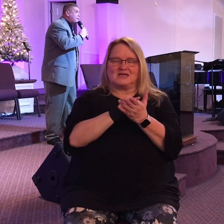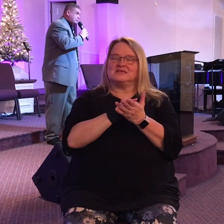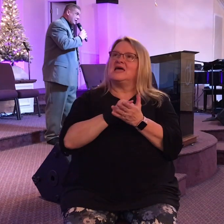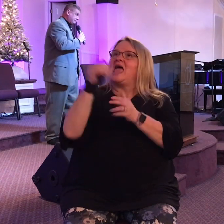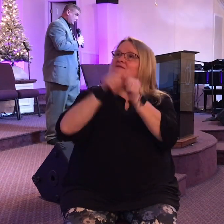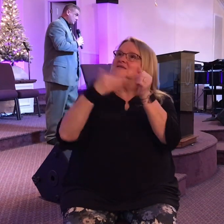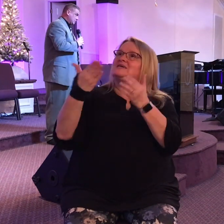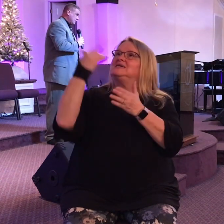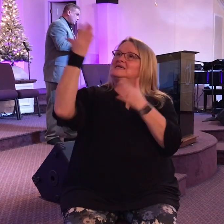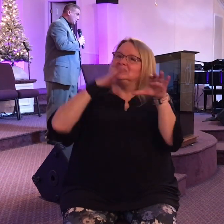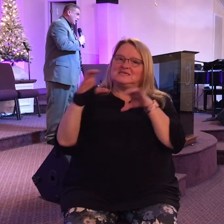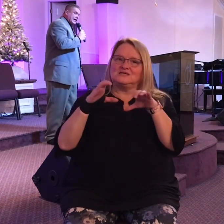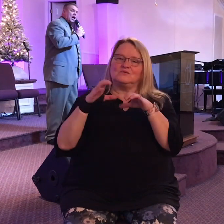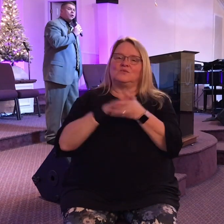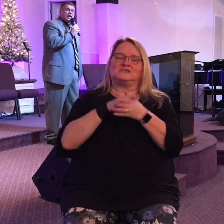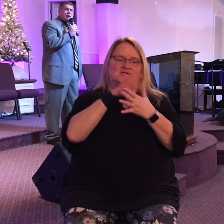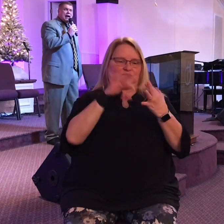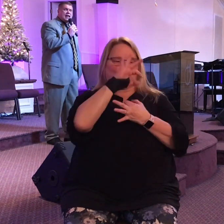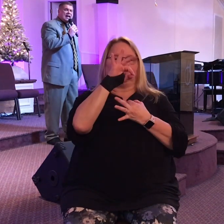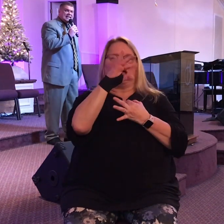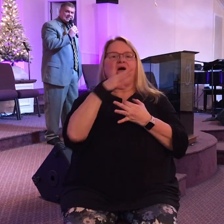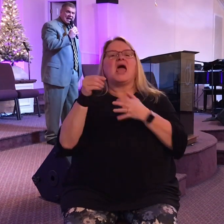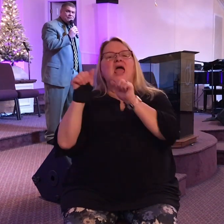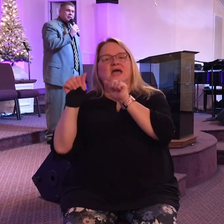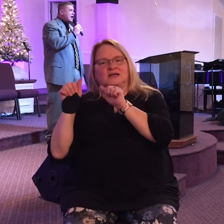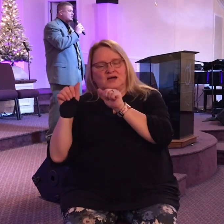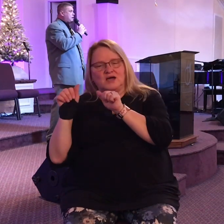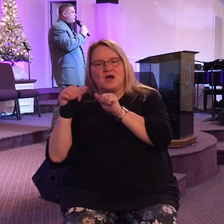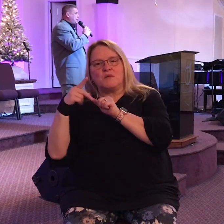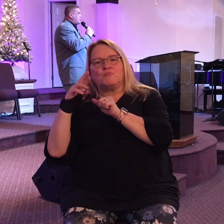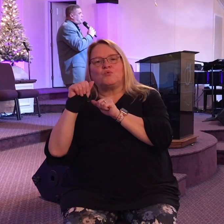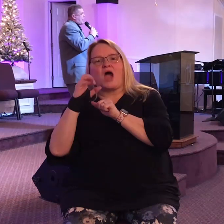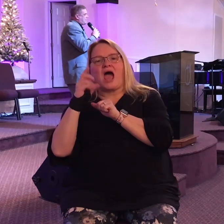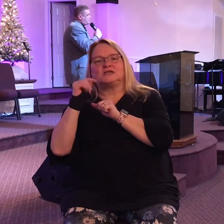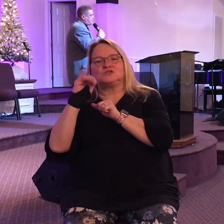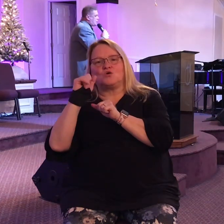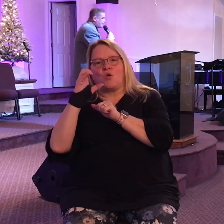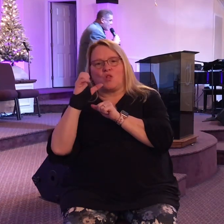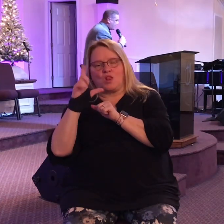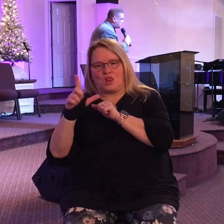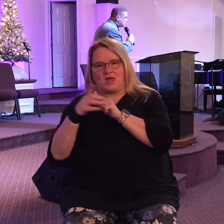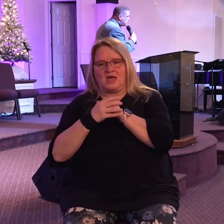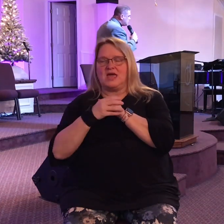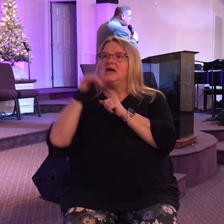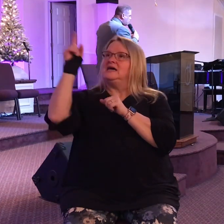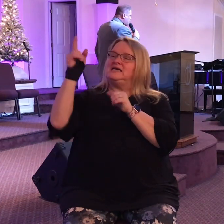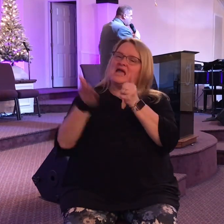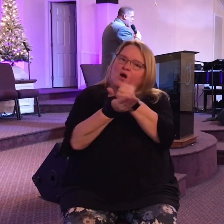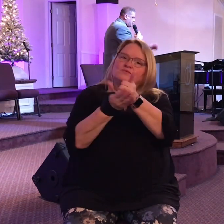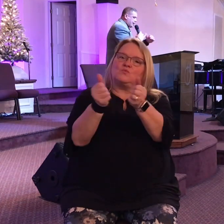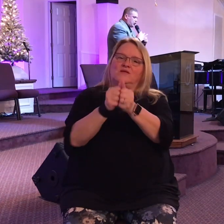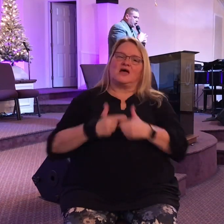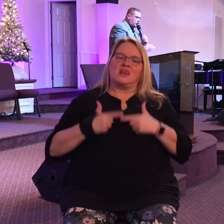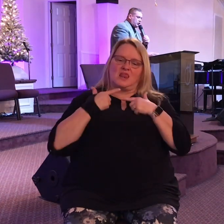He helped people. He told them about how to get to heaven, but he also helped them with their life right now. He